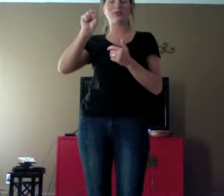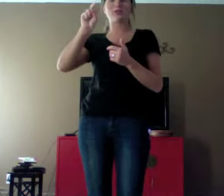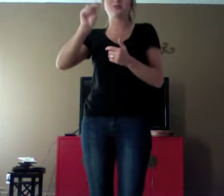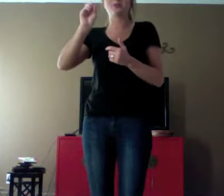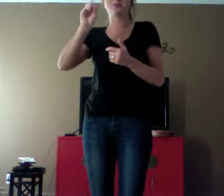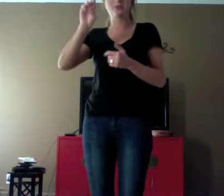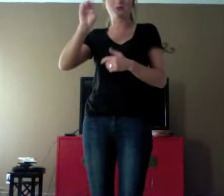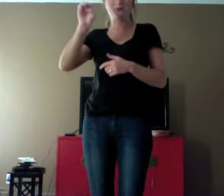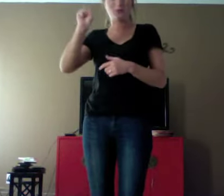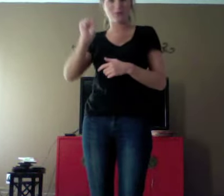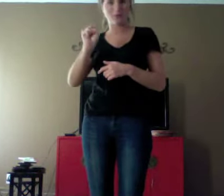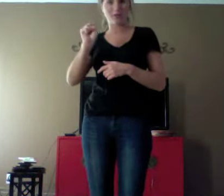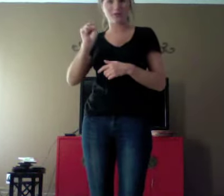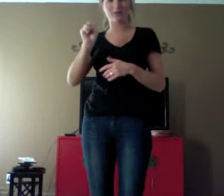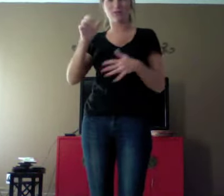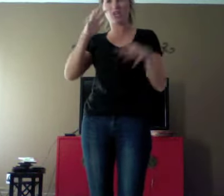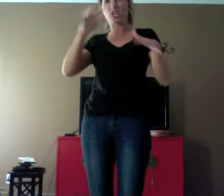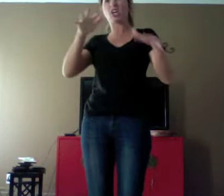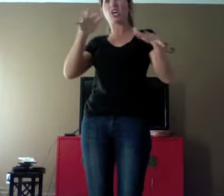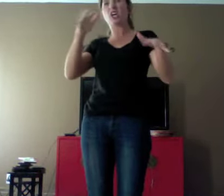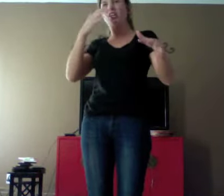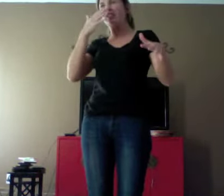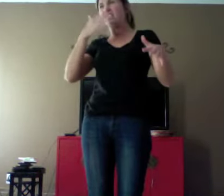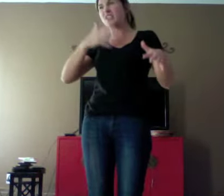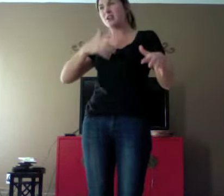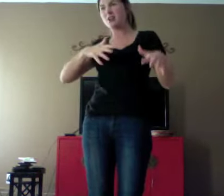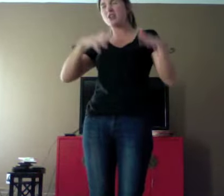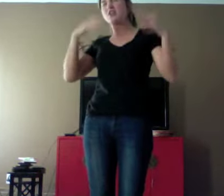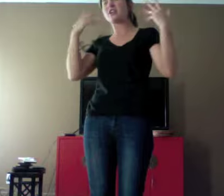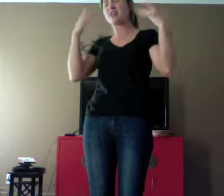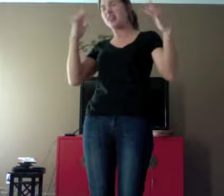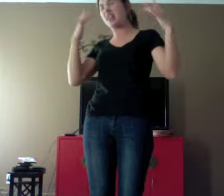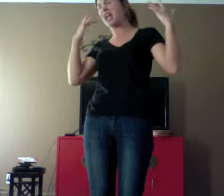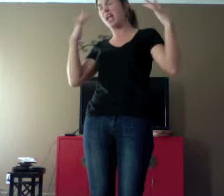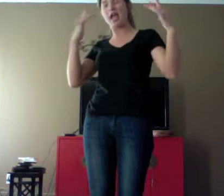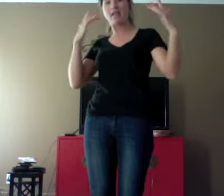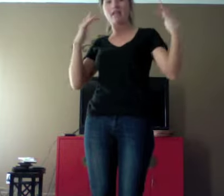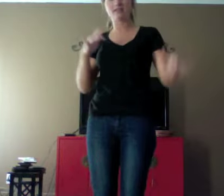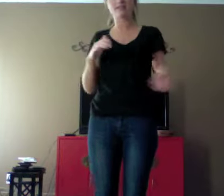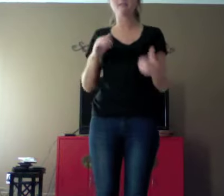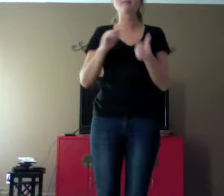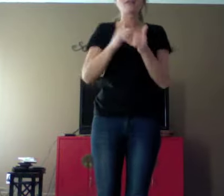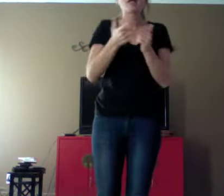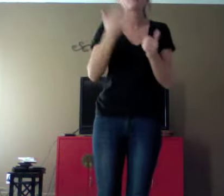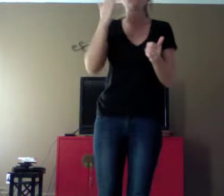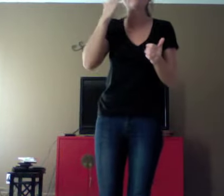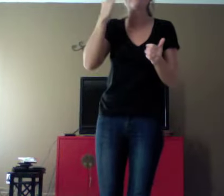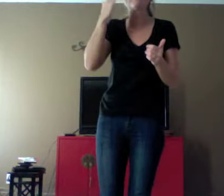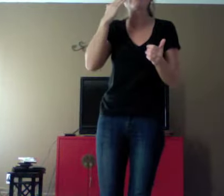scale and the whole house is shaking? How did you know that she bites her toenails in bed? You couldn't have known that.